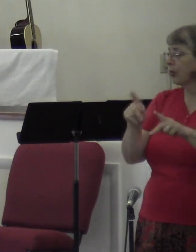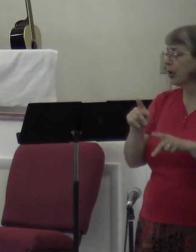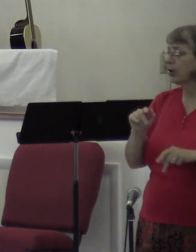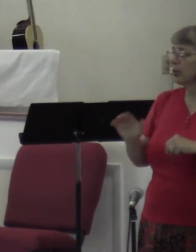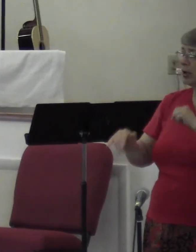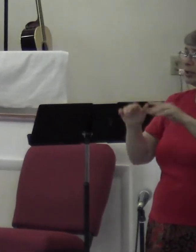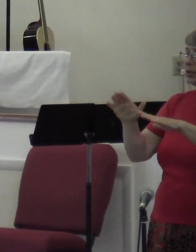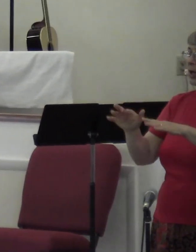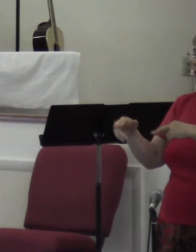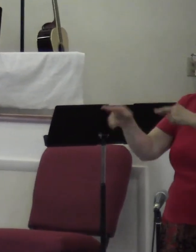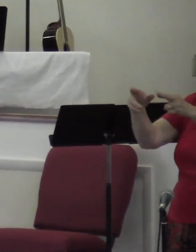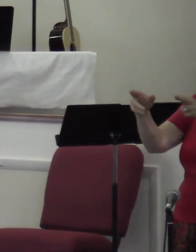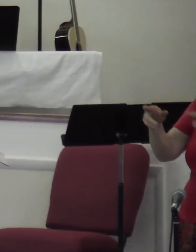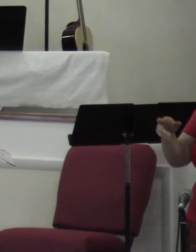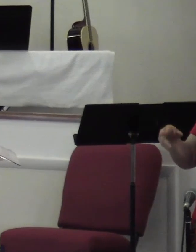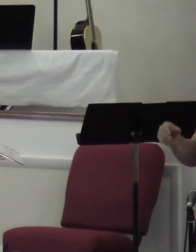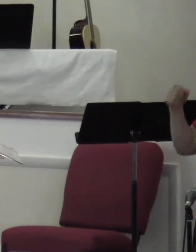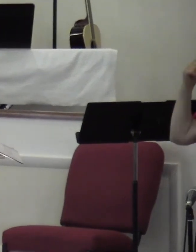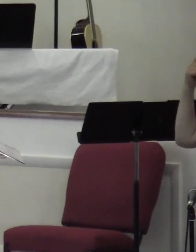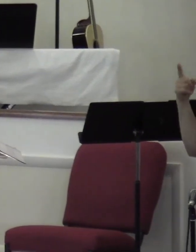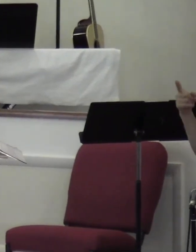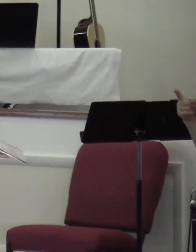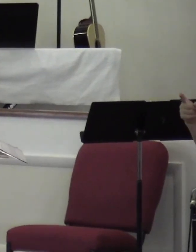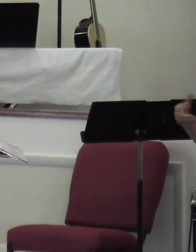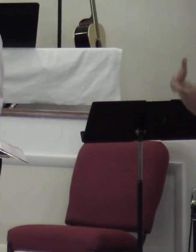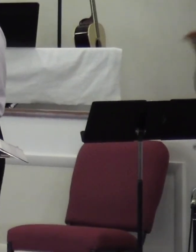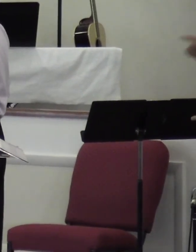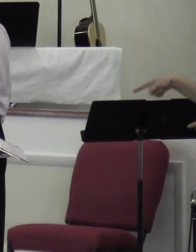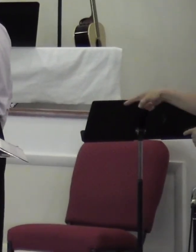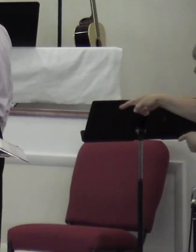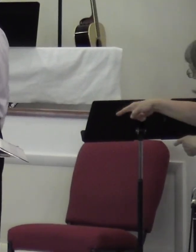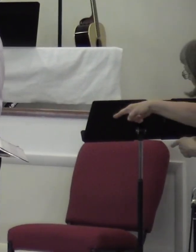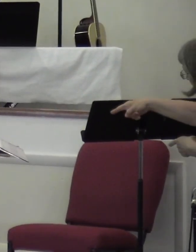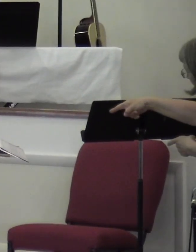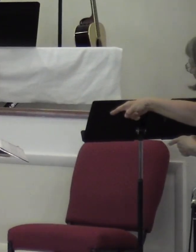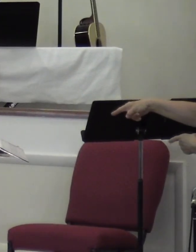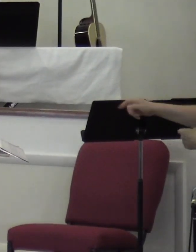all of a sudden you realize there's a lion down there.